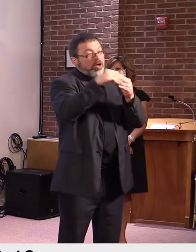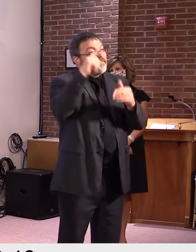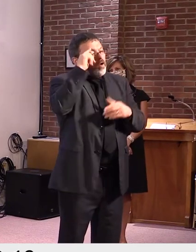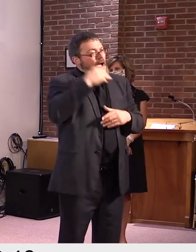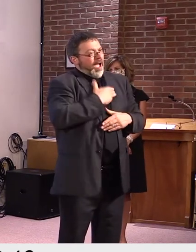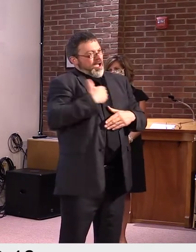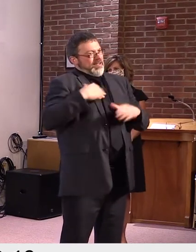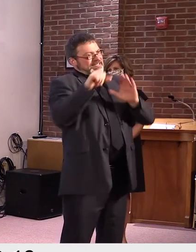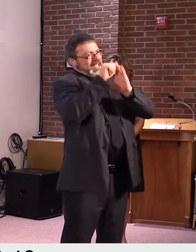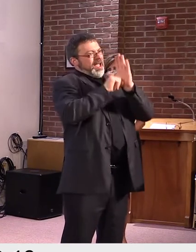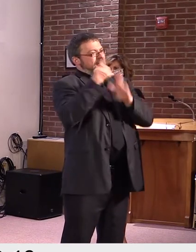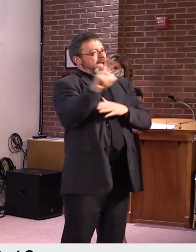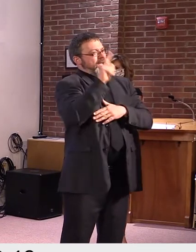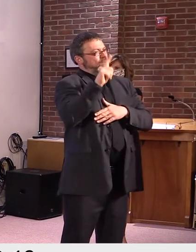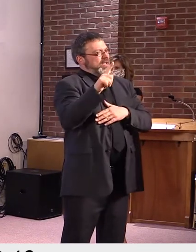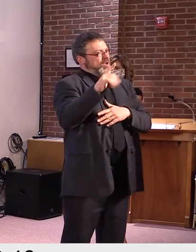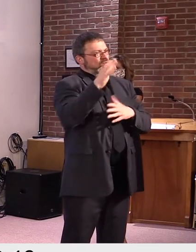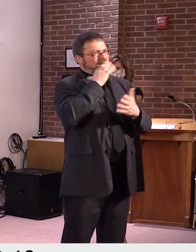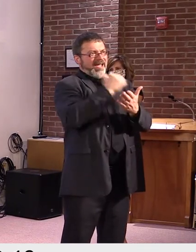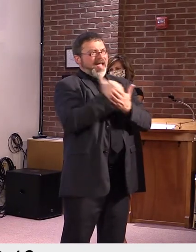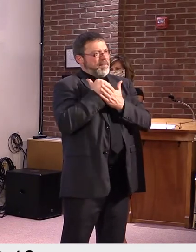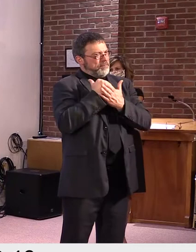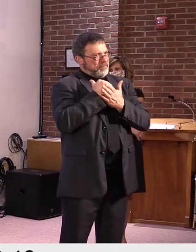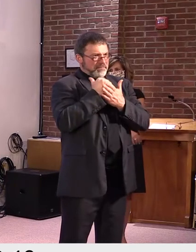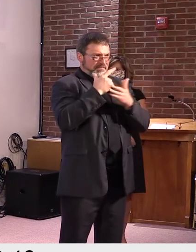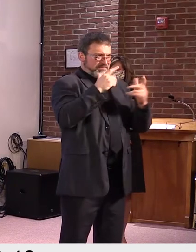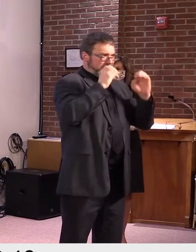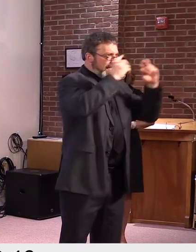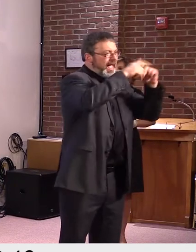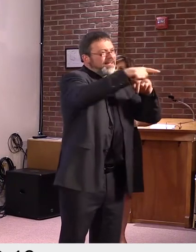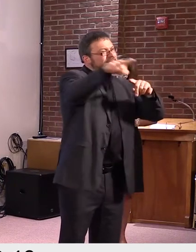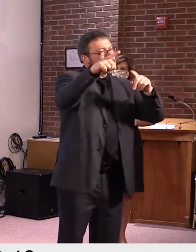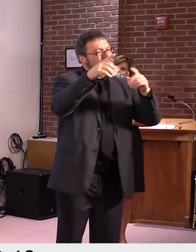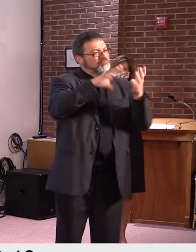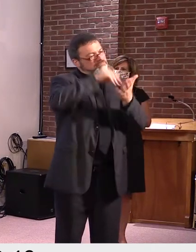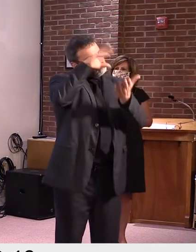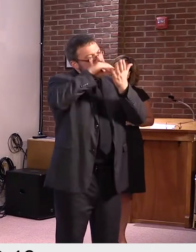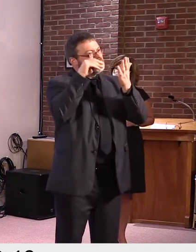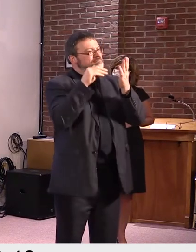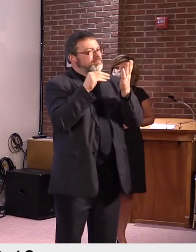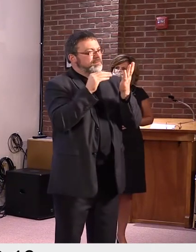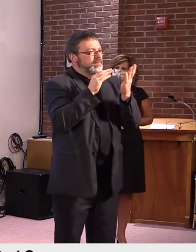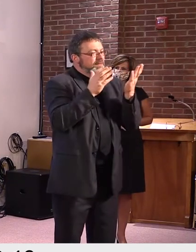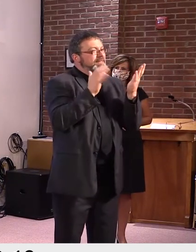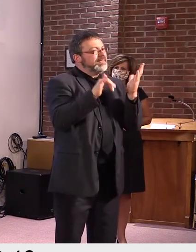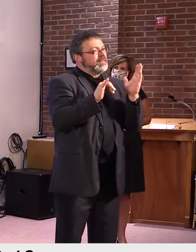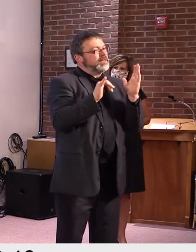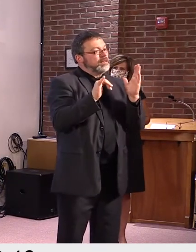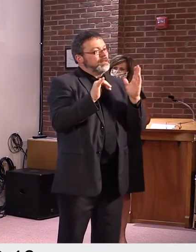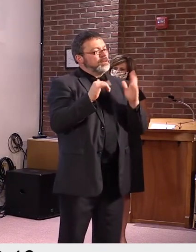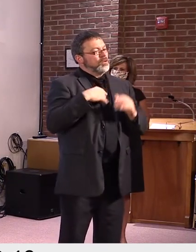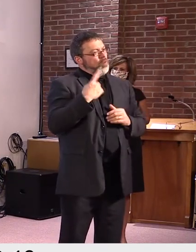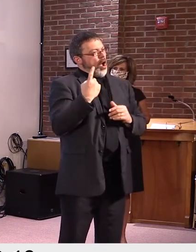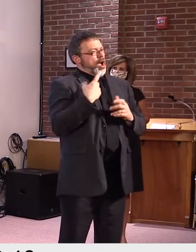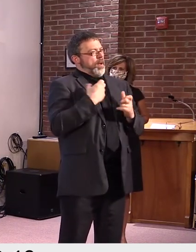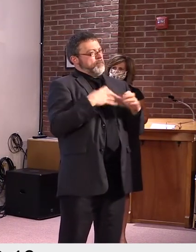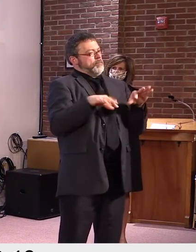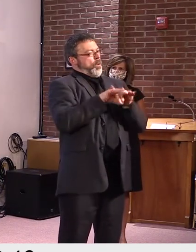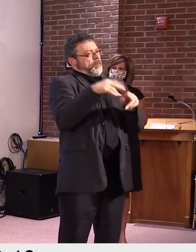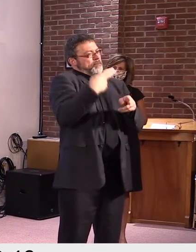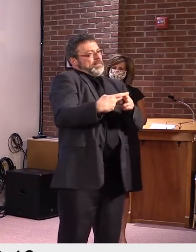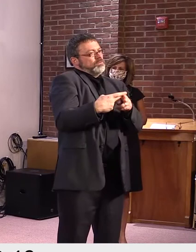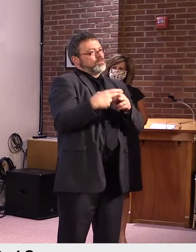that. And looking at that, one of the things that made me very, very, I would say, unhappy would be that they used the